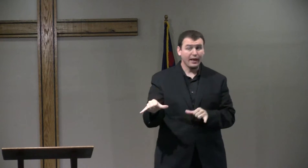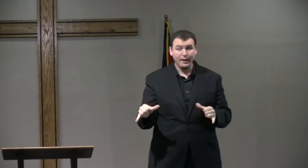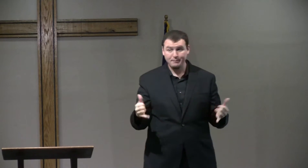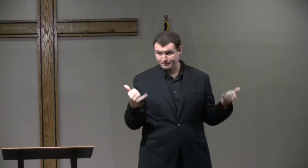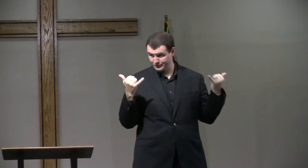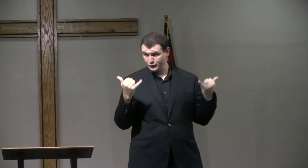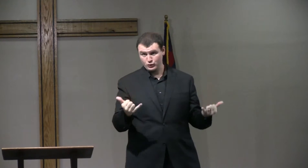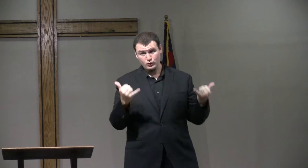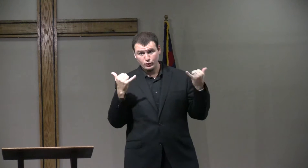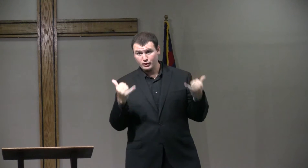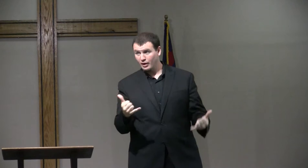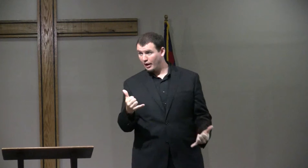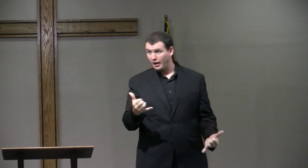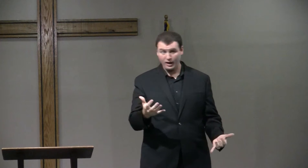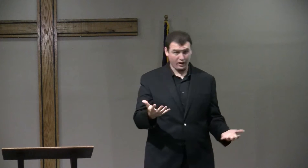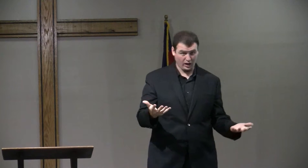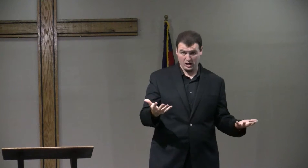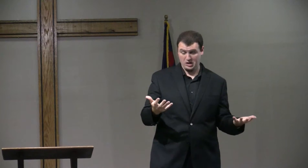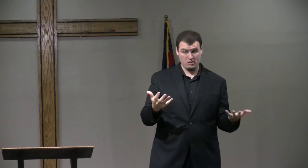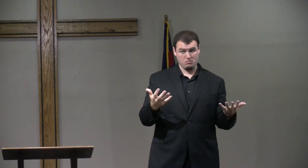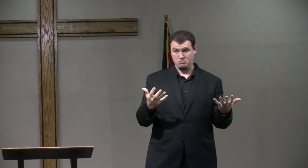No, it does. This applies to both men and women.